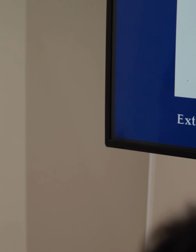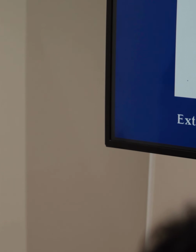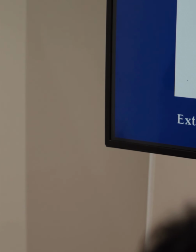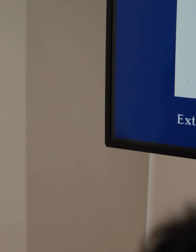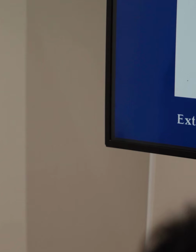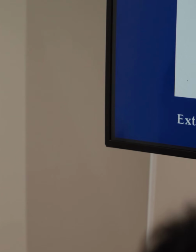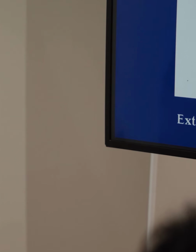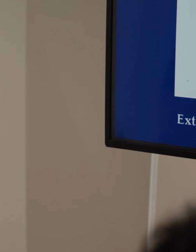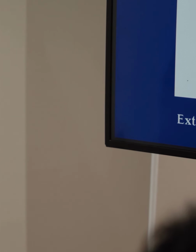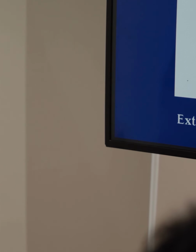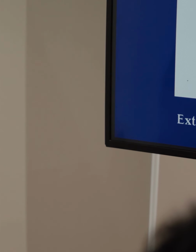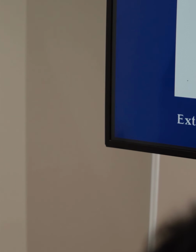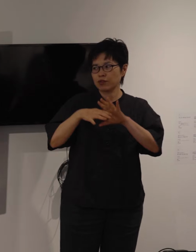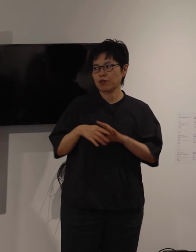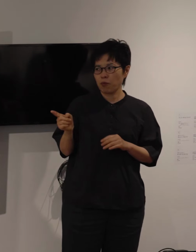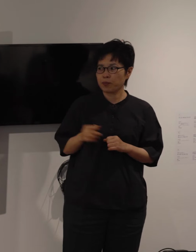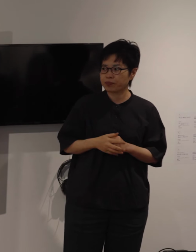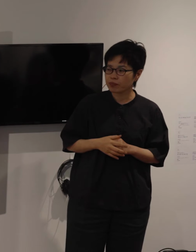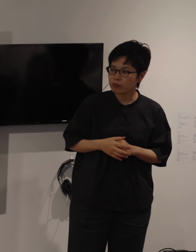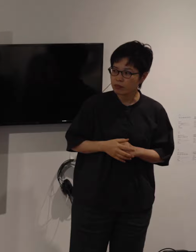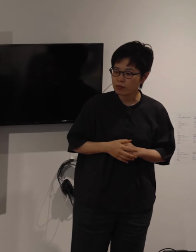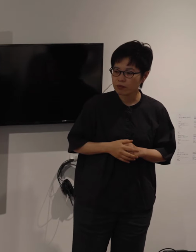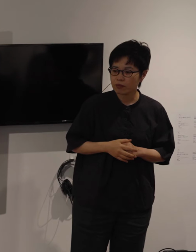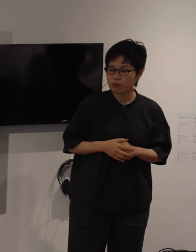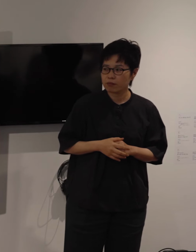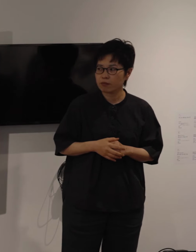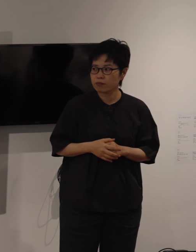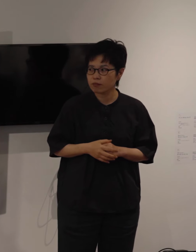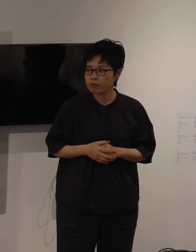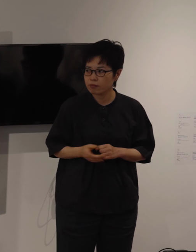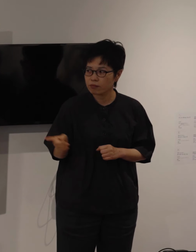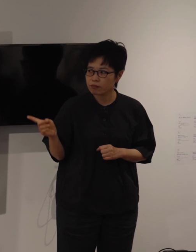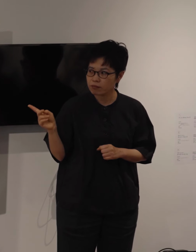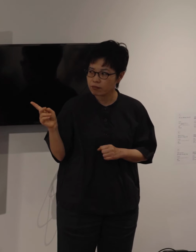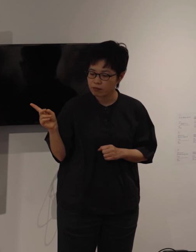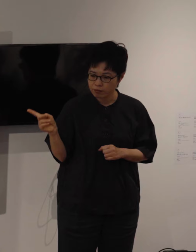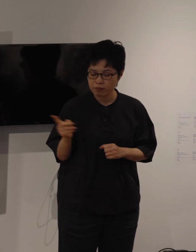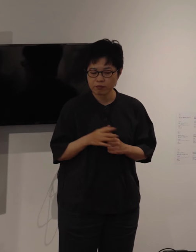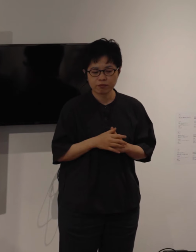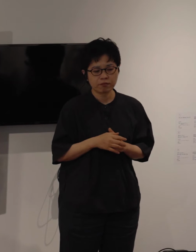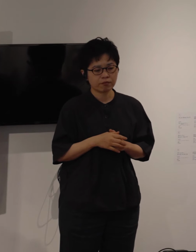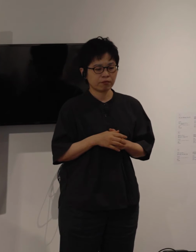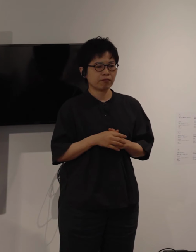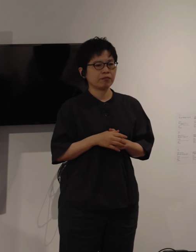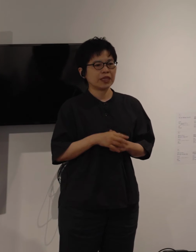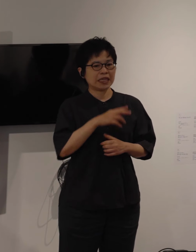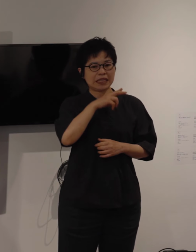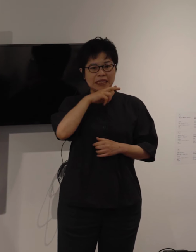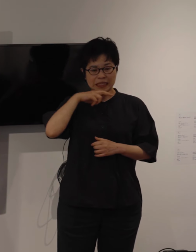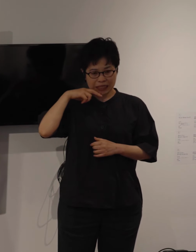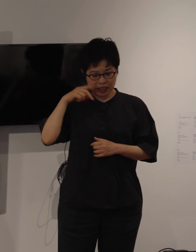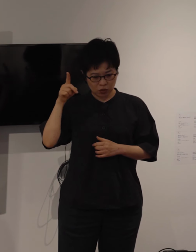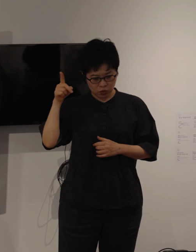can. It's only you. So I wanted to touch on what the field is like in the UK for disabled